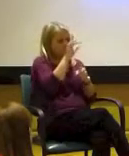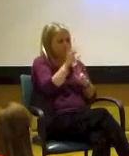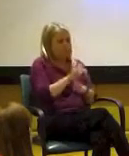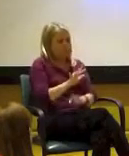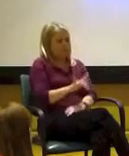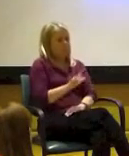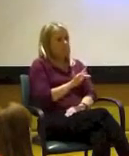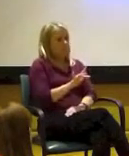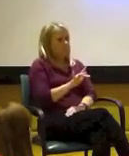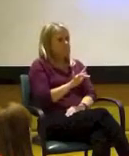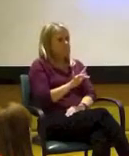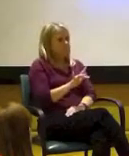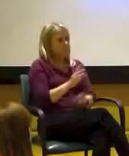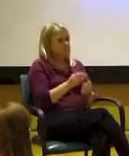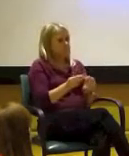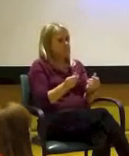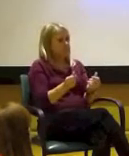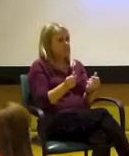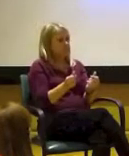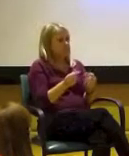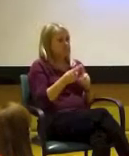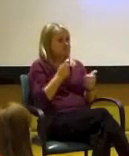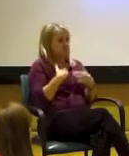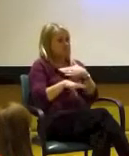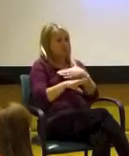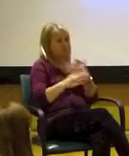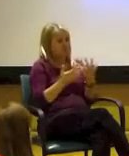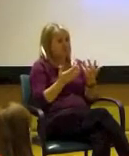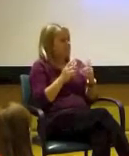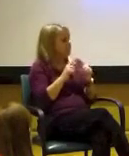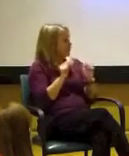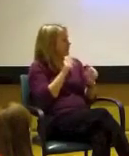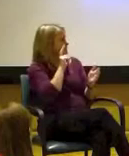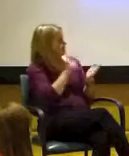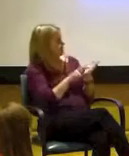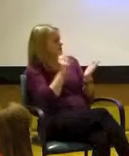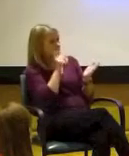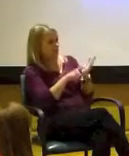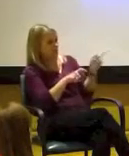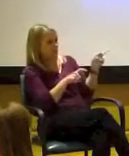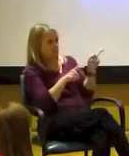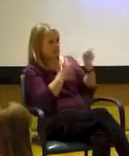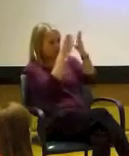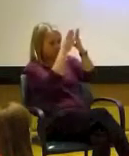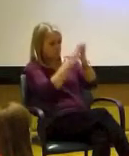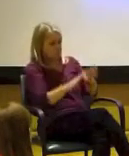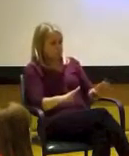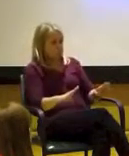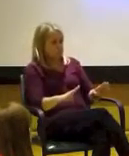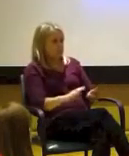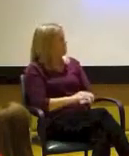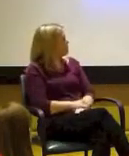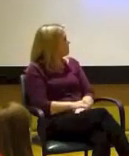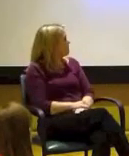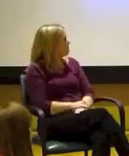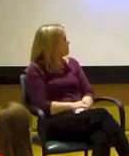They probably were gone from birth, but you can see how wide that looks. And then